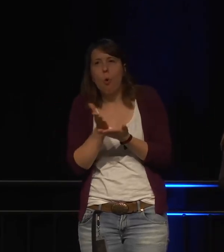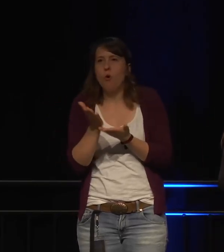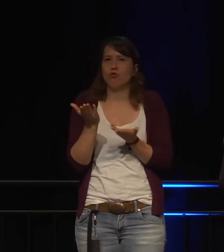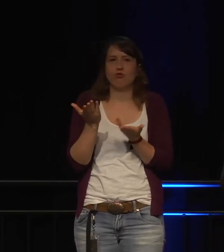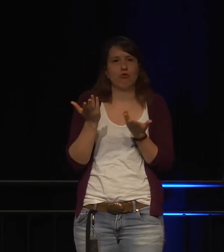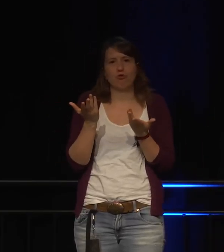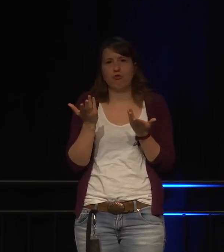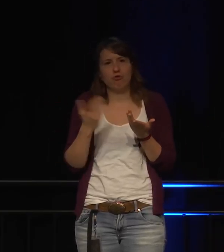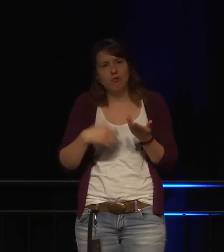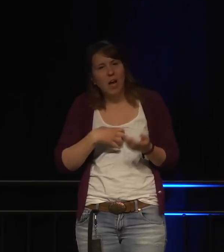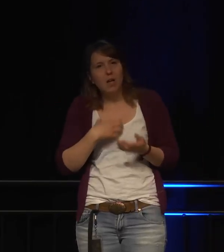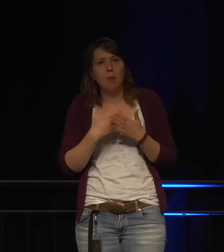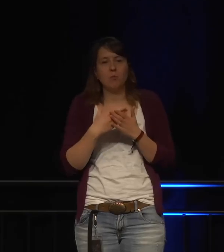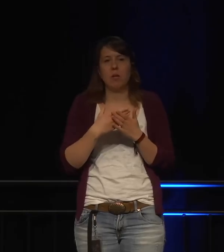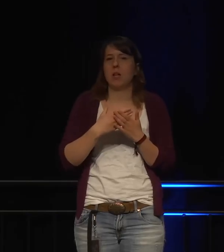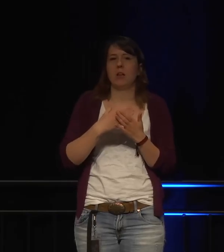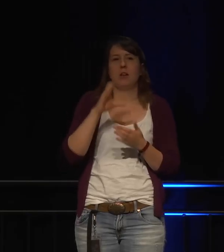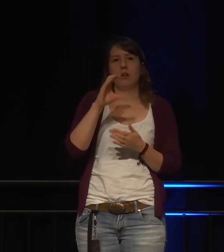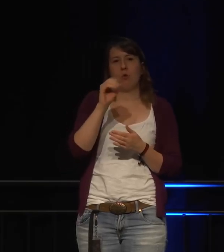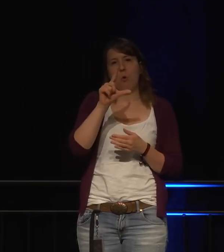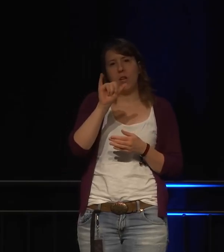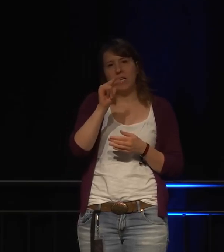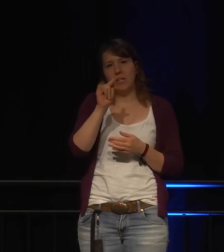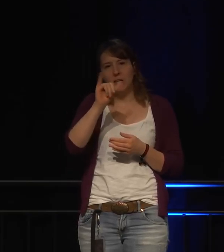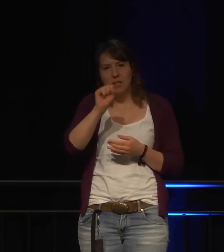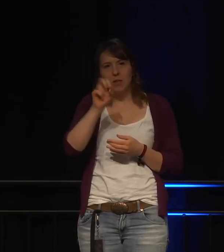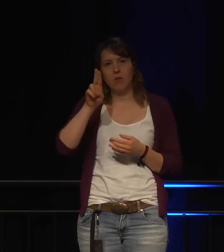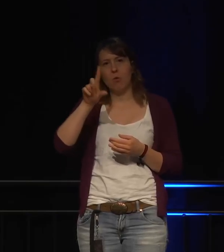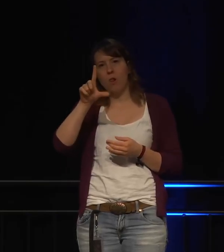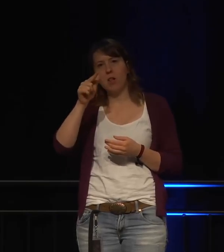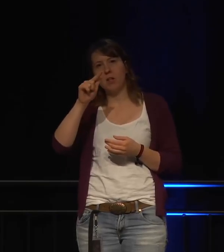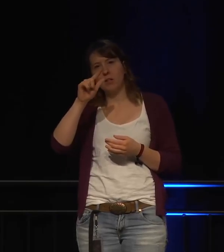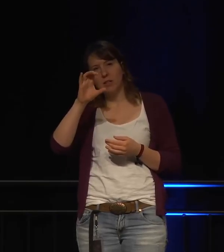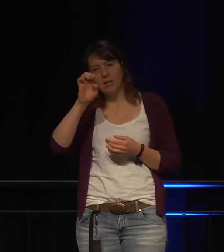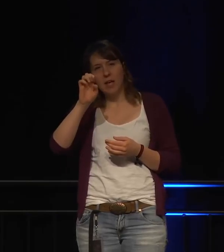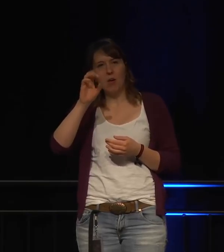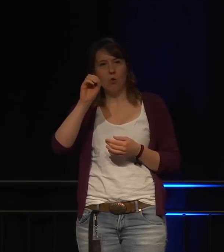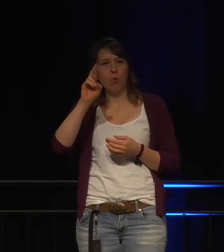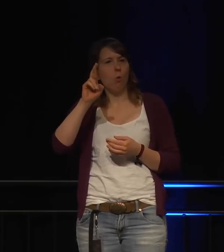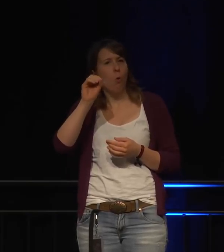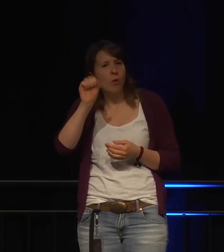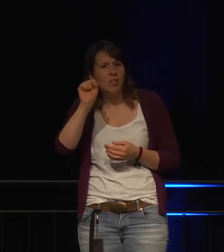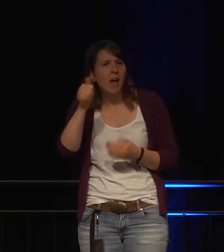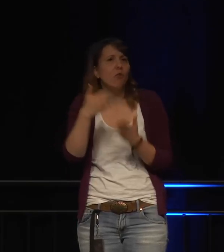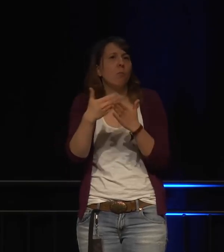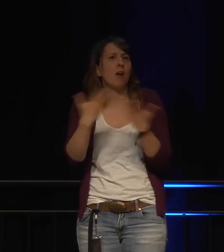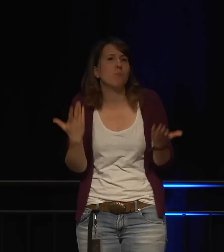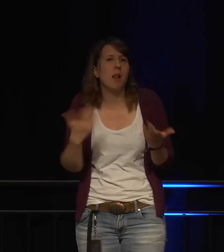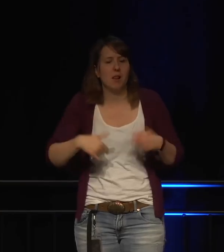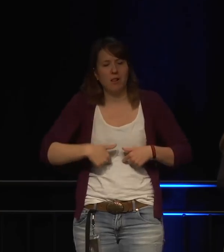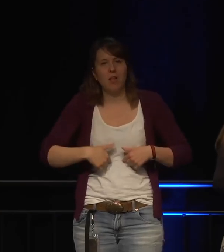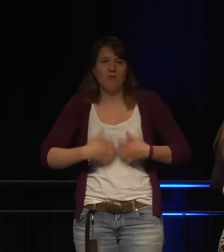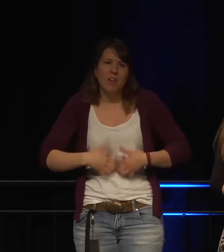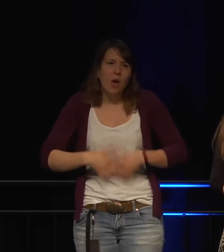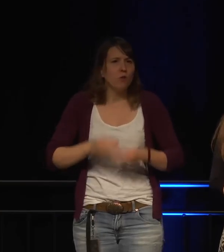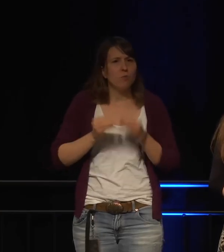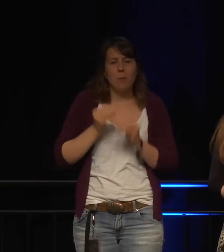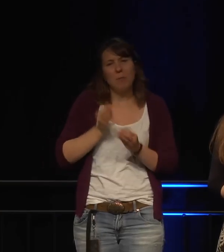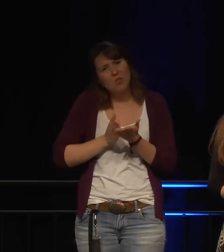colitis ulcerosa or others. Chronical diseases with digestion stuff.